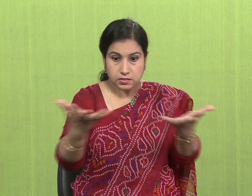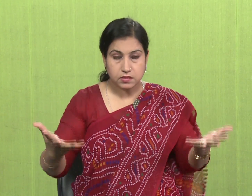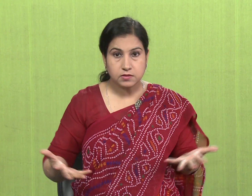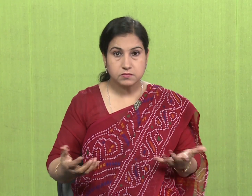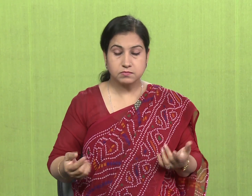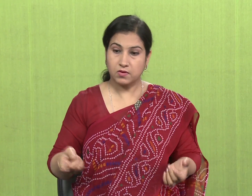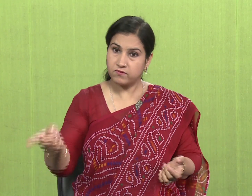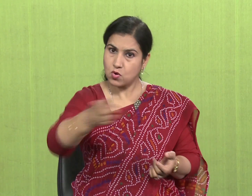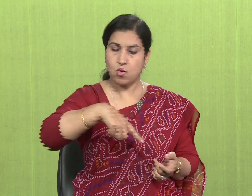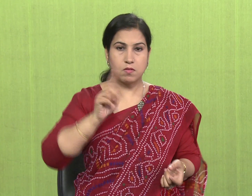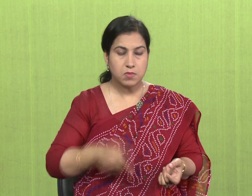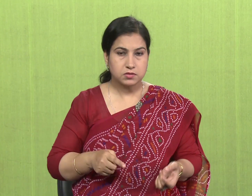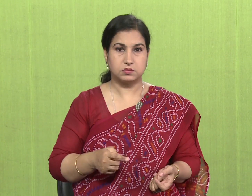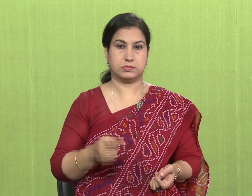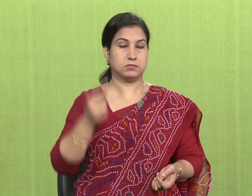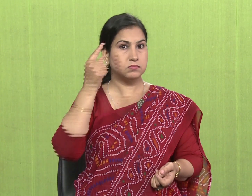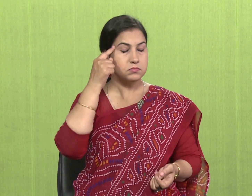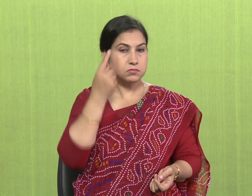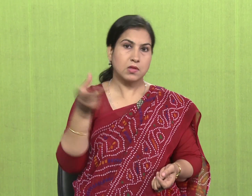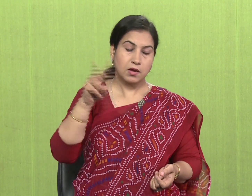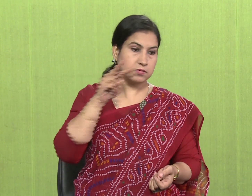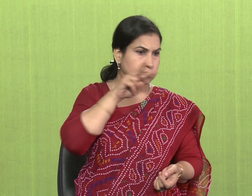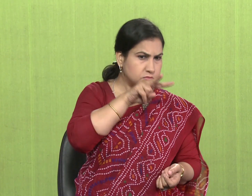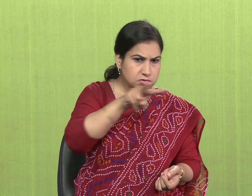re-look at the way we use these.